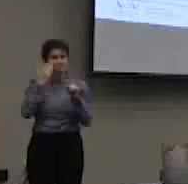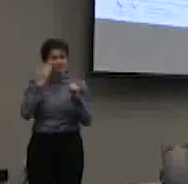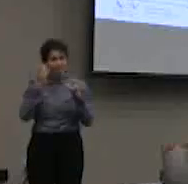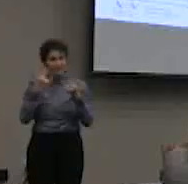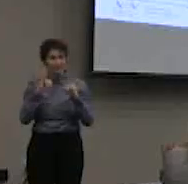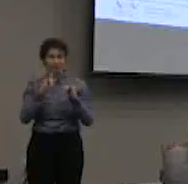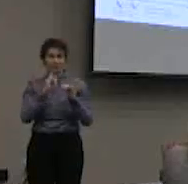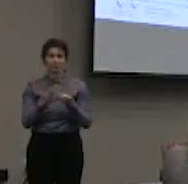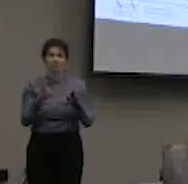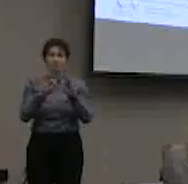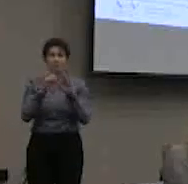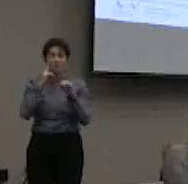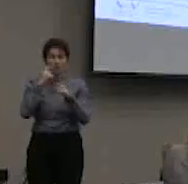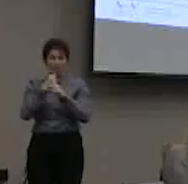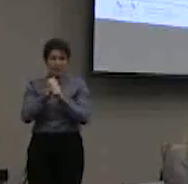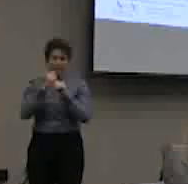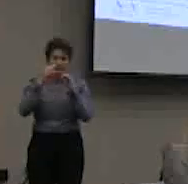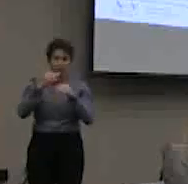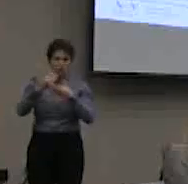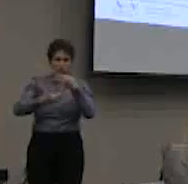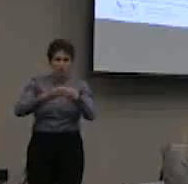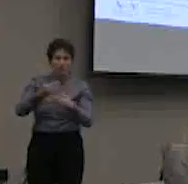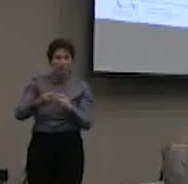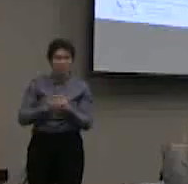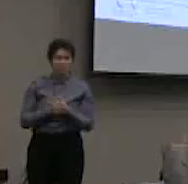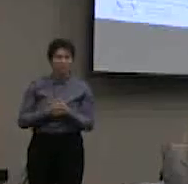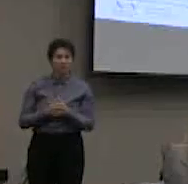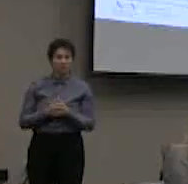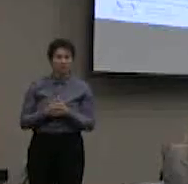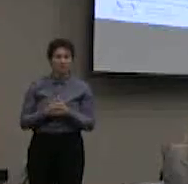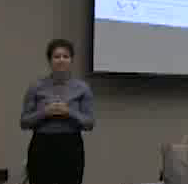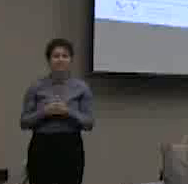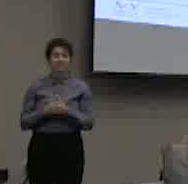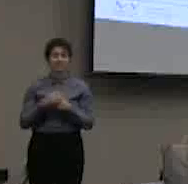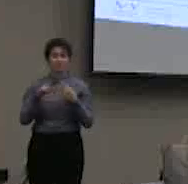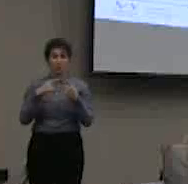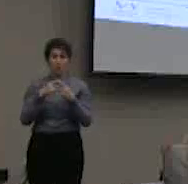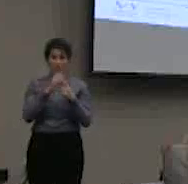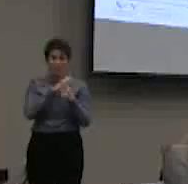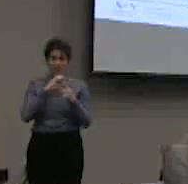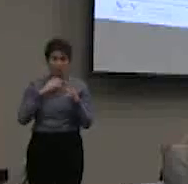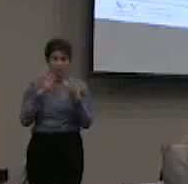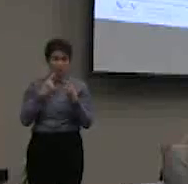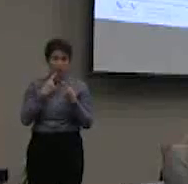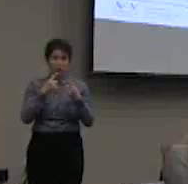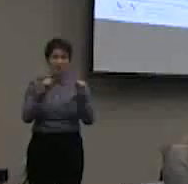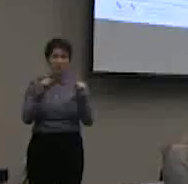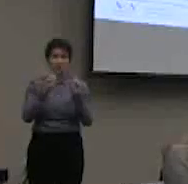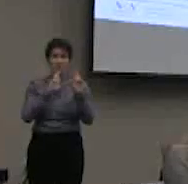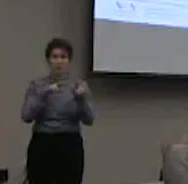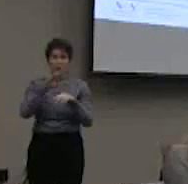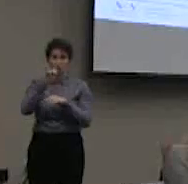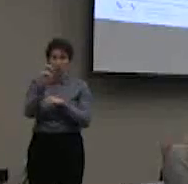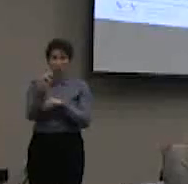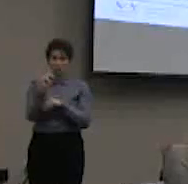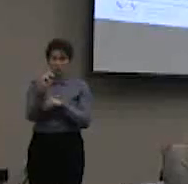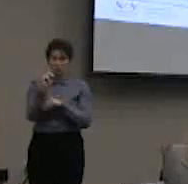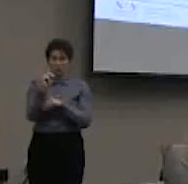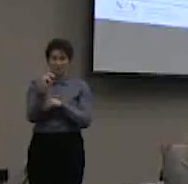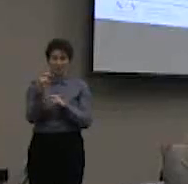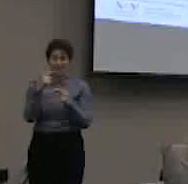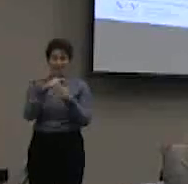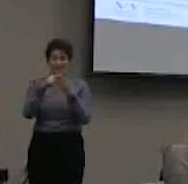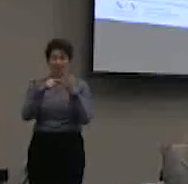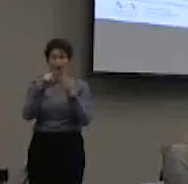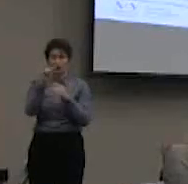process? Once the commission releases the report in January, our hope are these tools can then help you